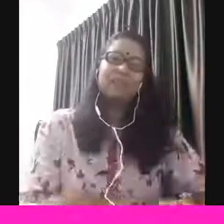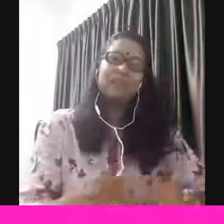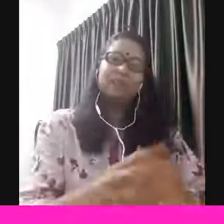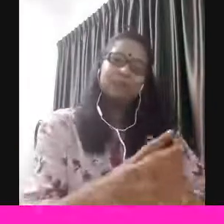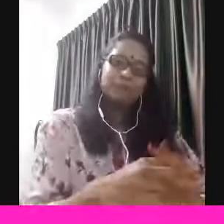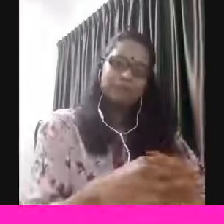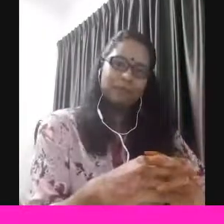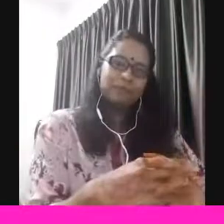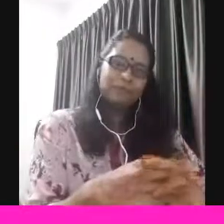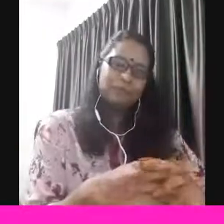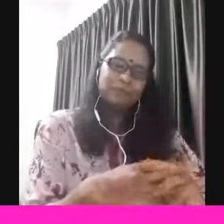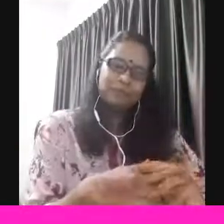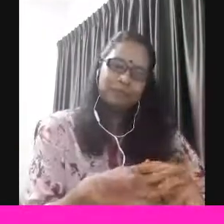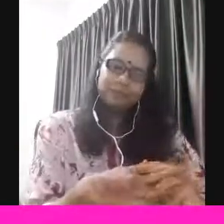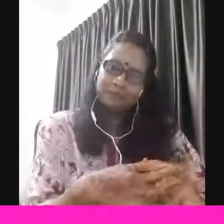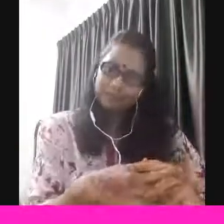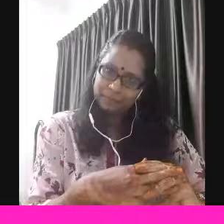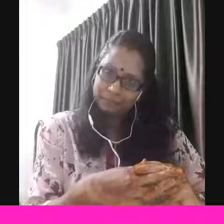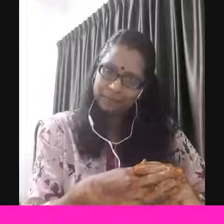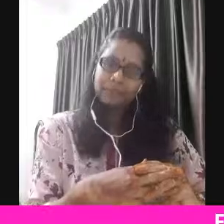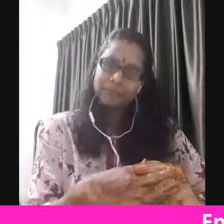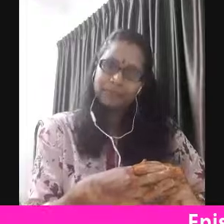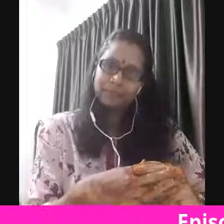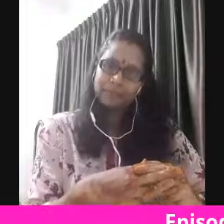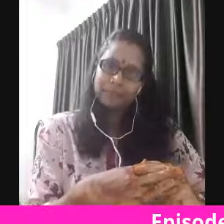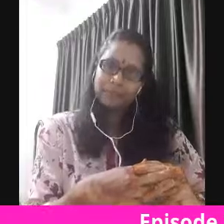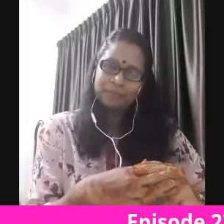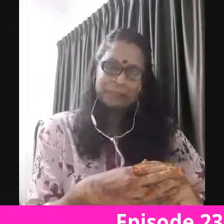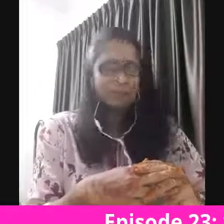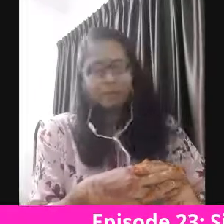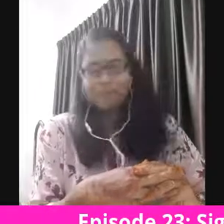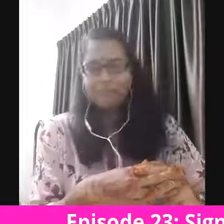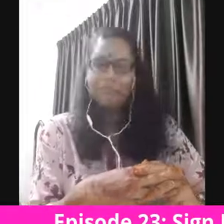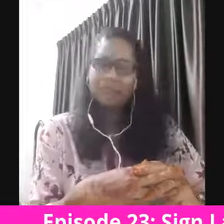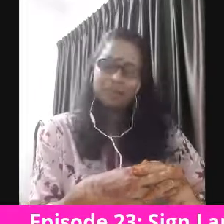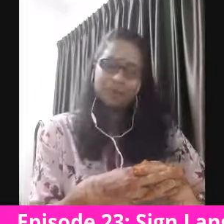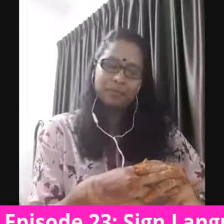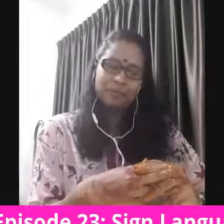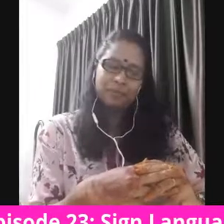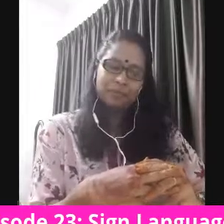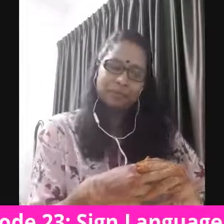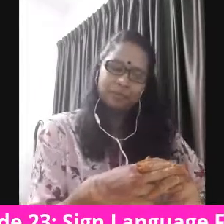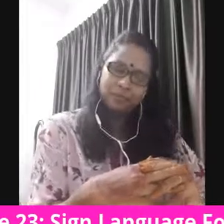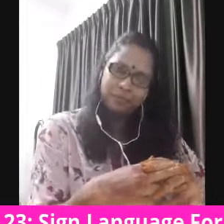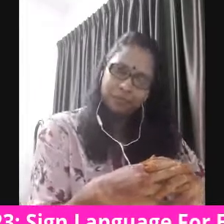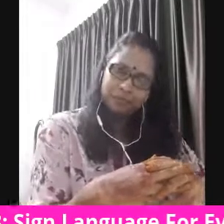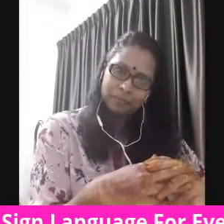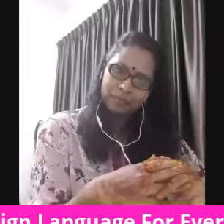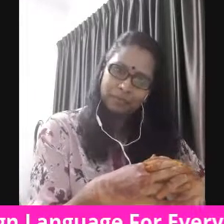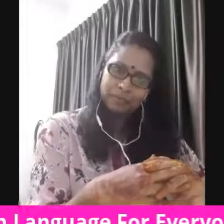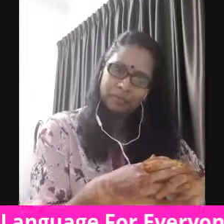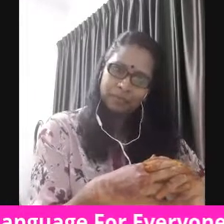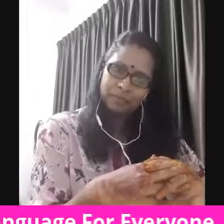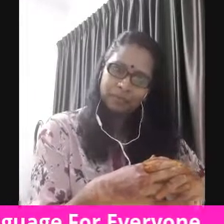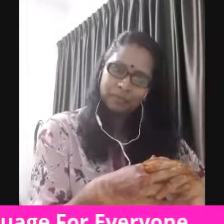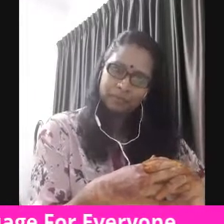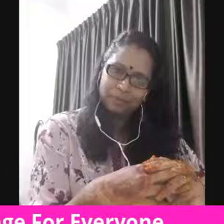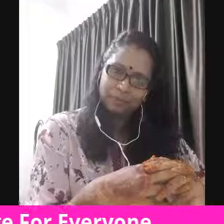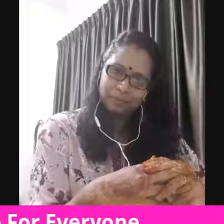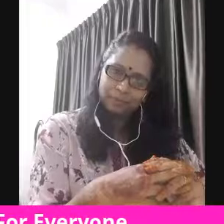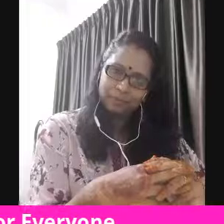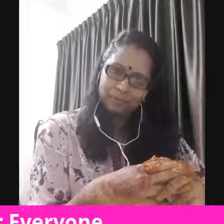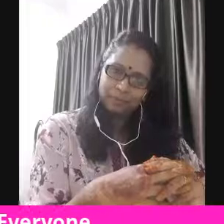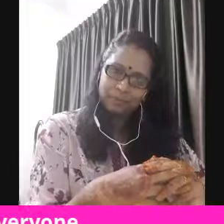first question, I'm going to take the first question. So, Chegu Gauri, tell us briefly on how and why